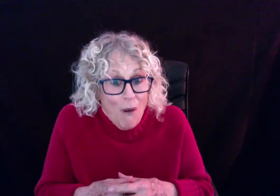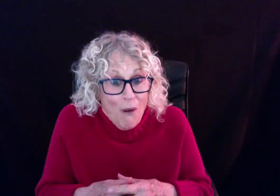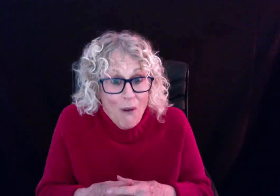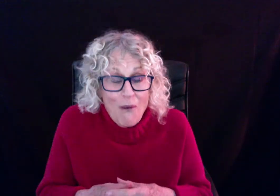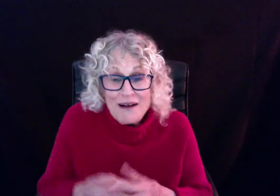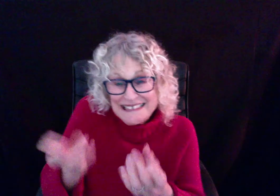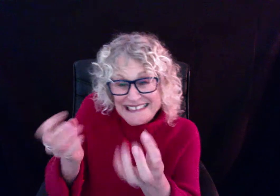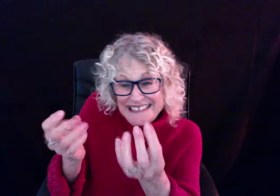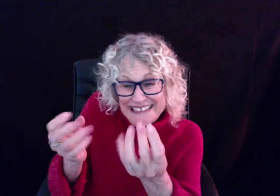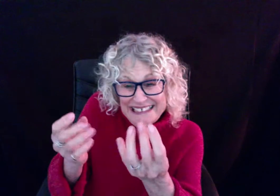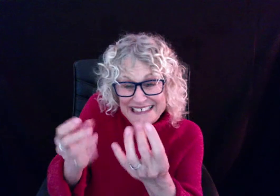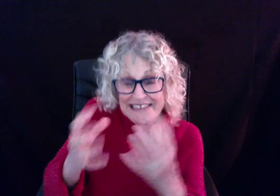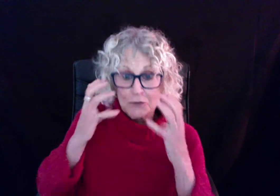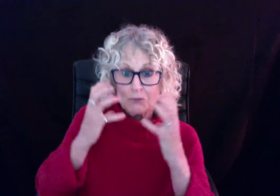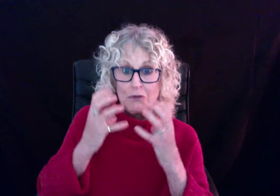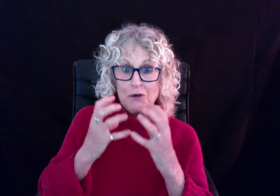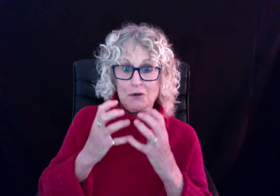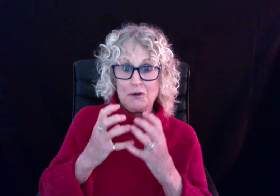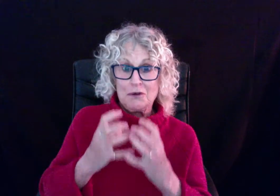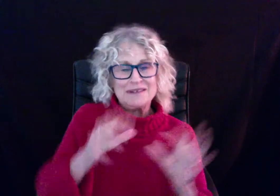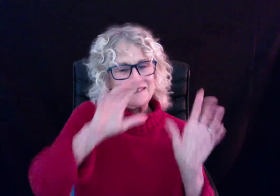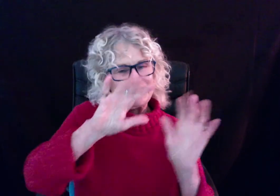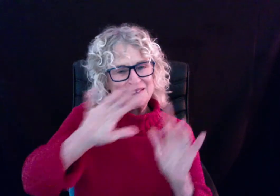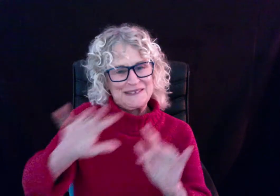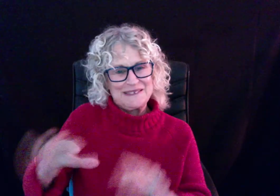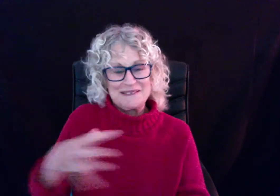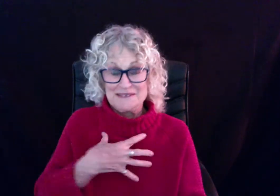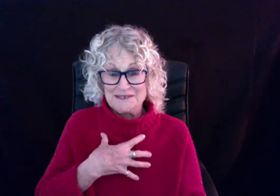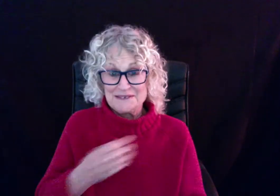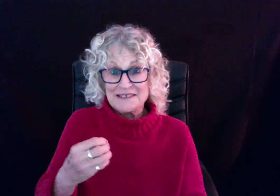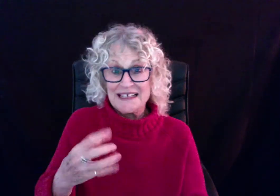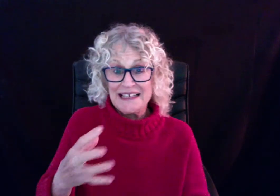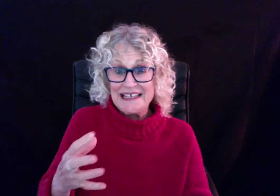Underneath this beard So snowy white